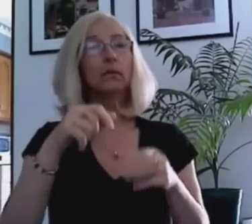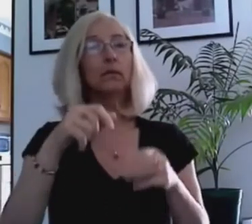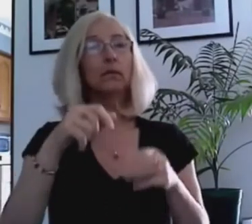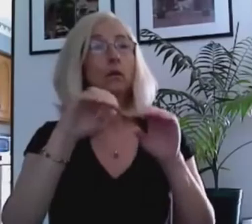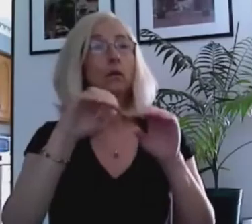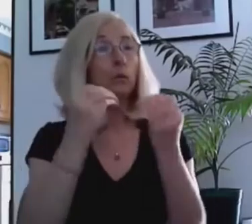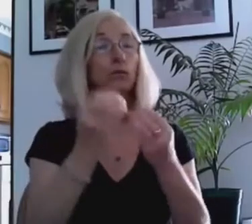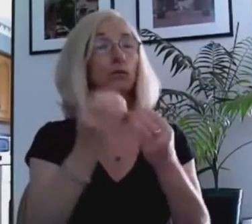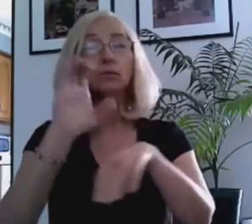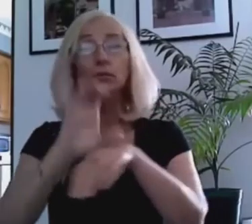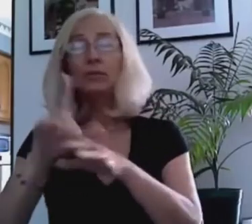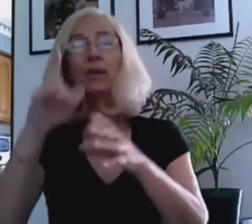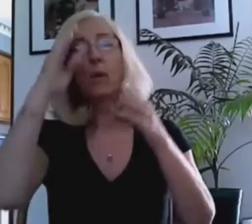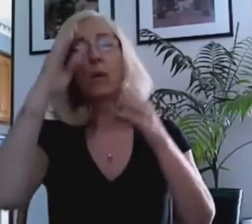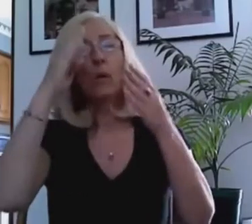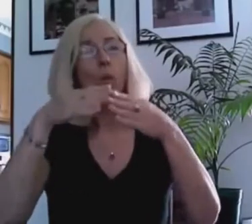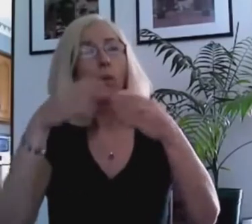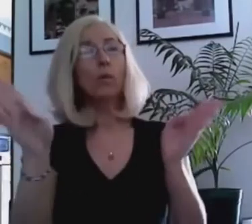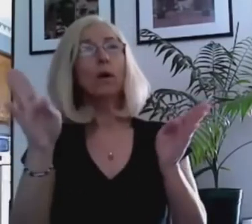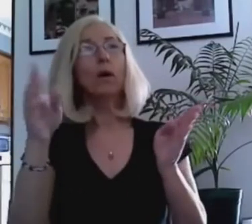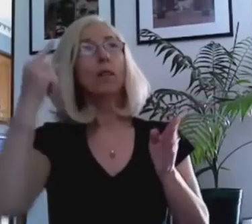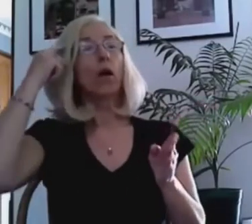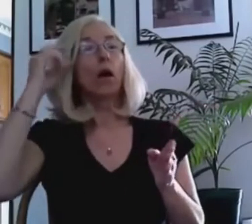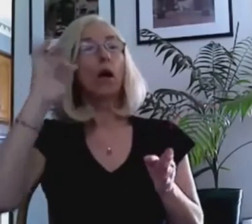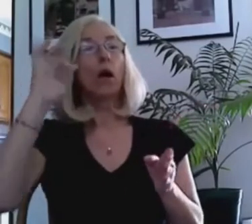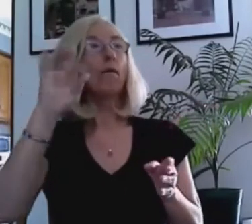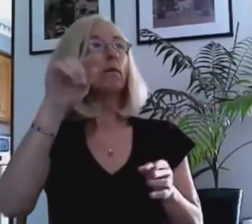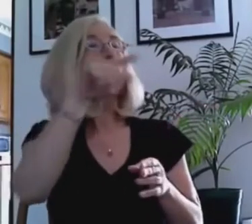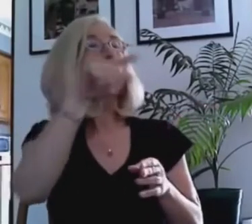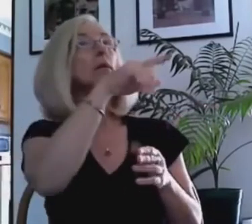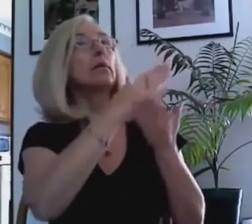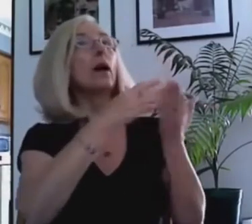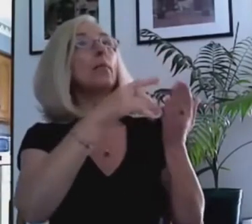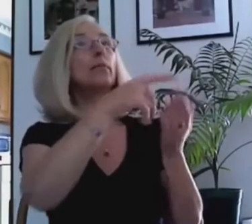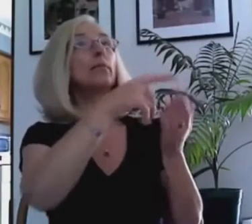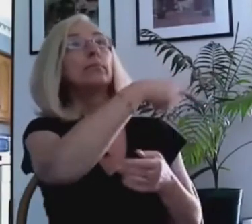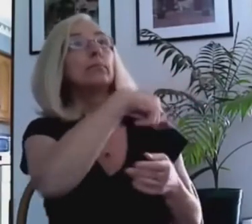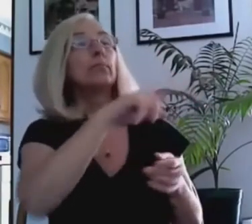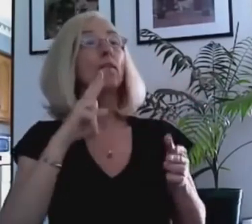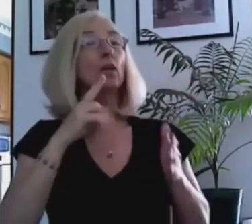So I hope fewer people can feel as frustrated when they're becoming vegan.